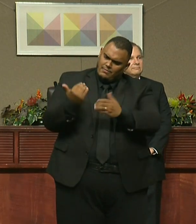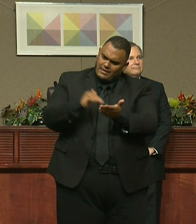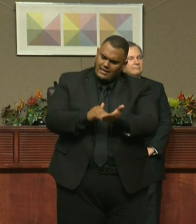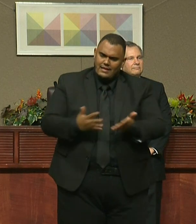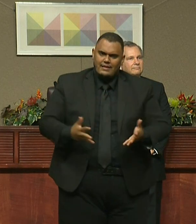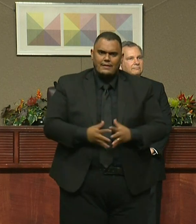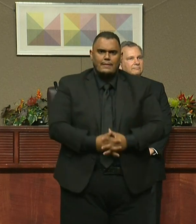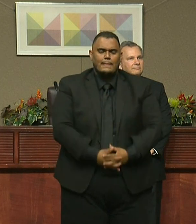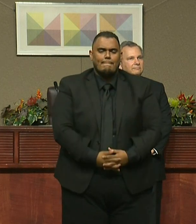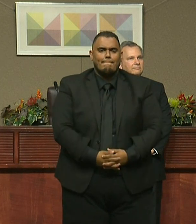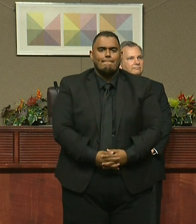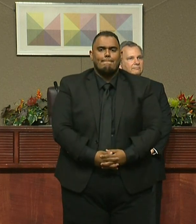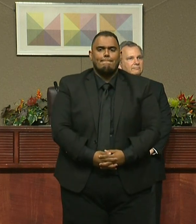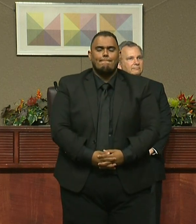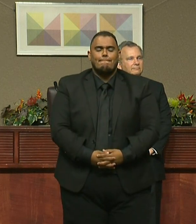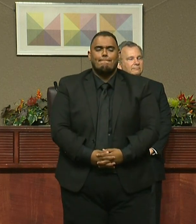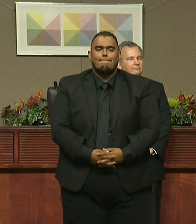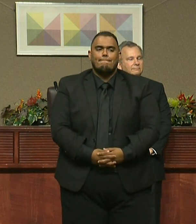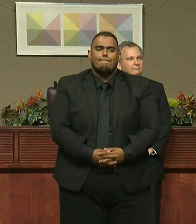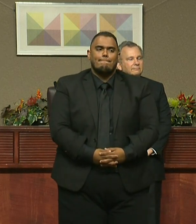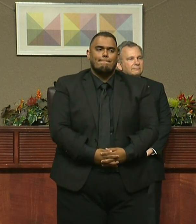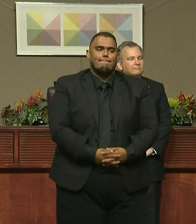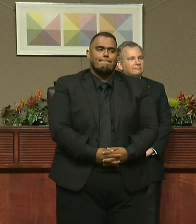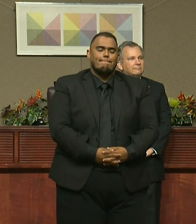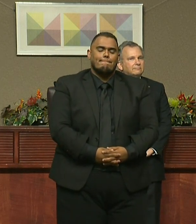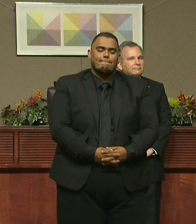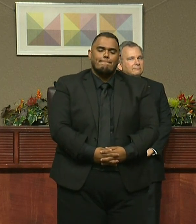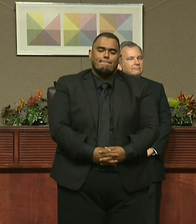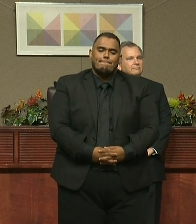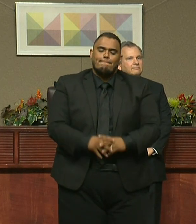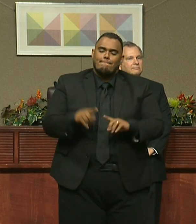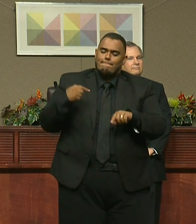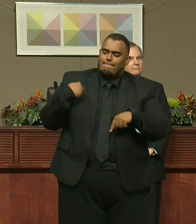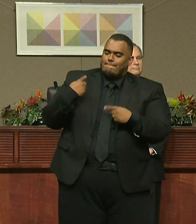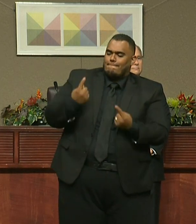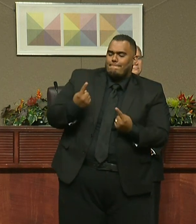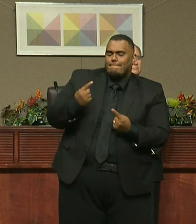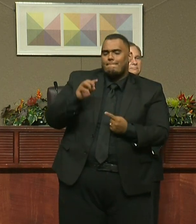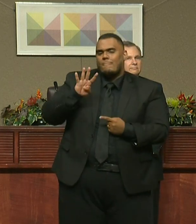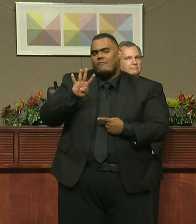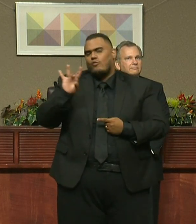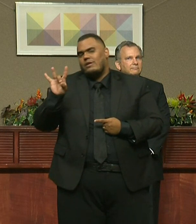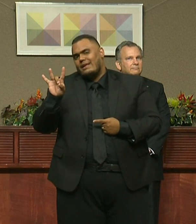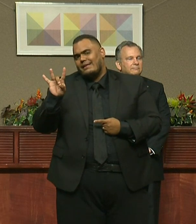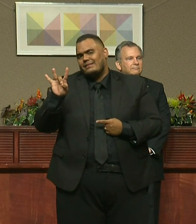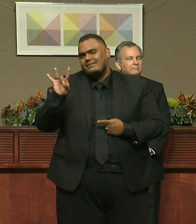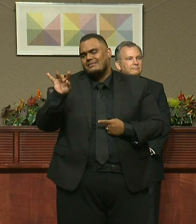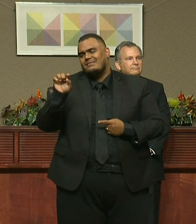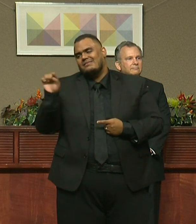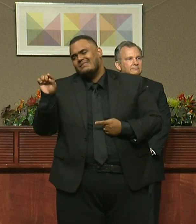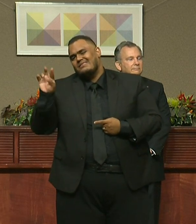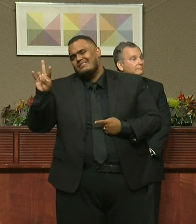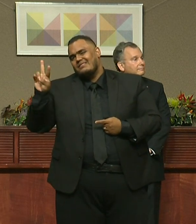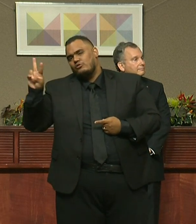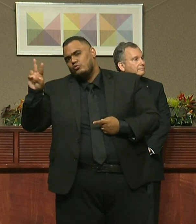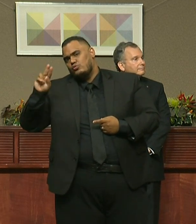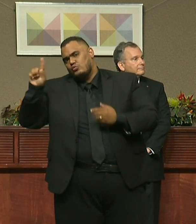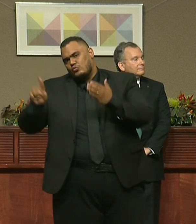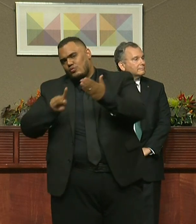I believe that within the last 48 to 72 hours, we have seen less